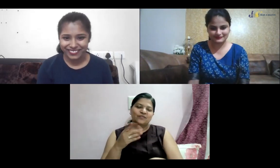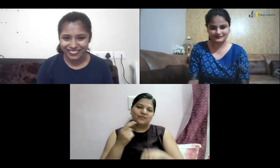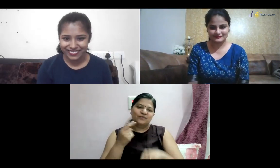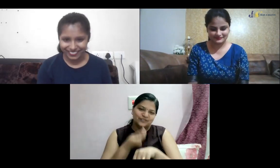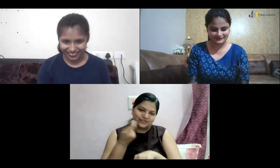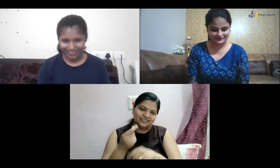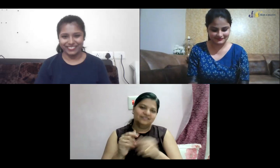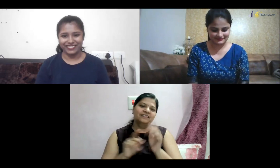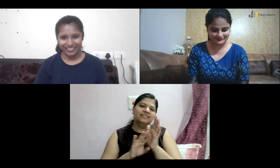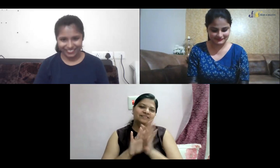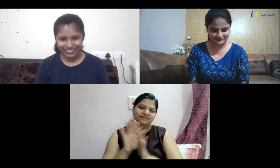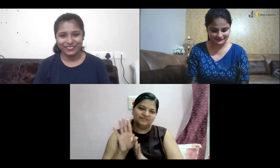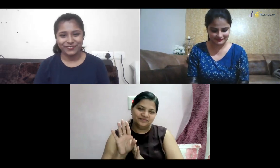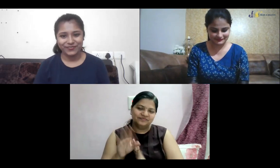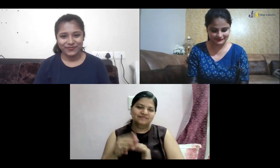now?